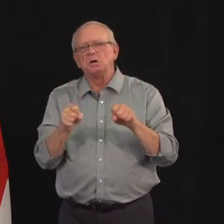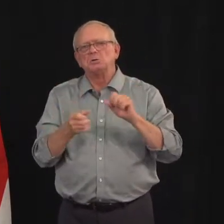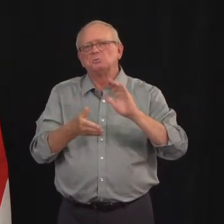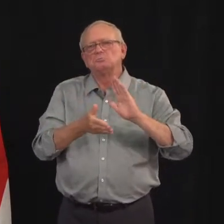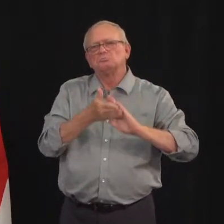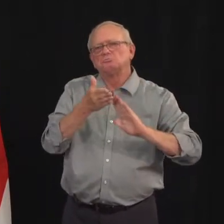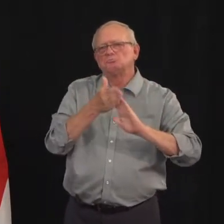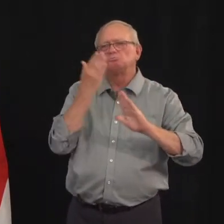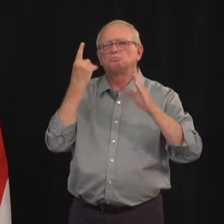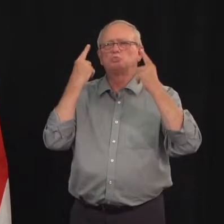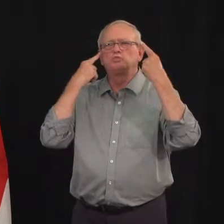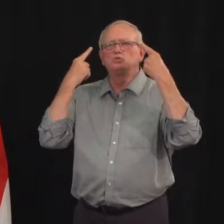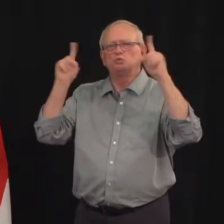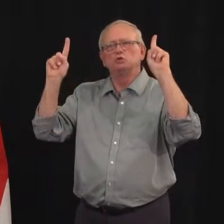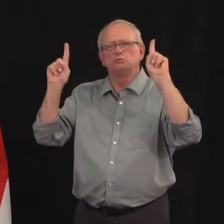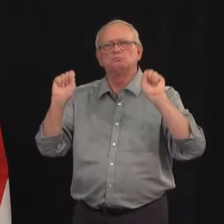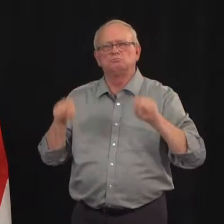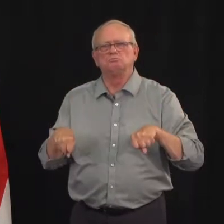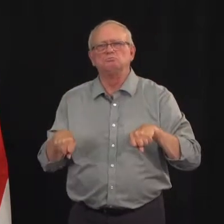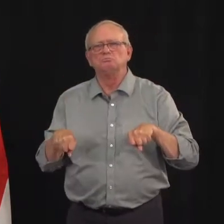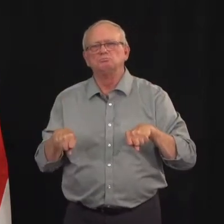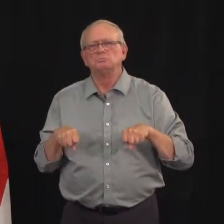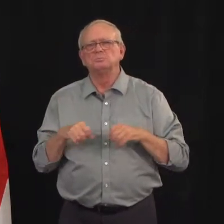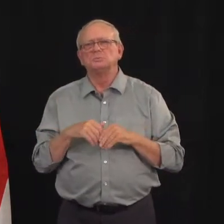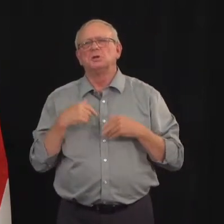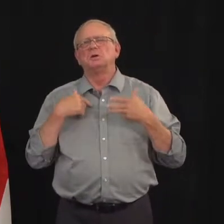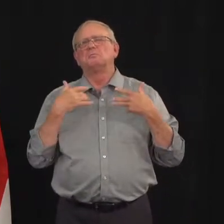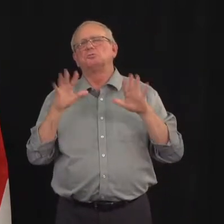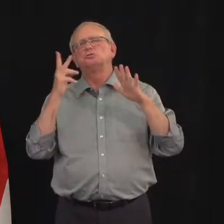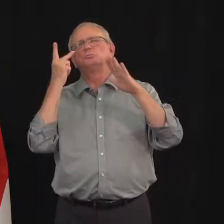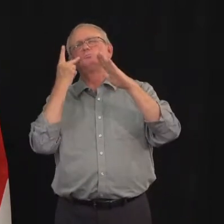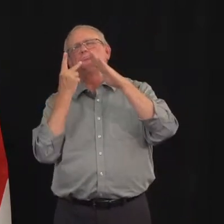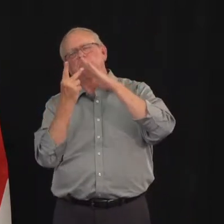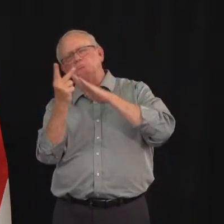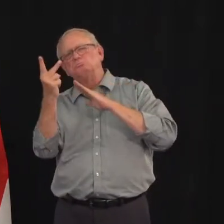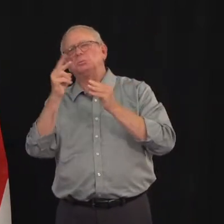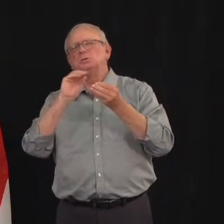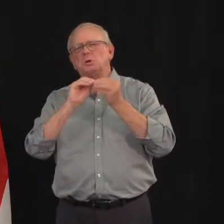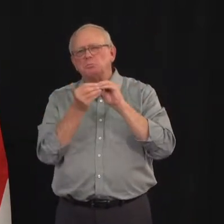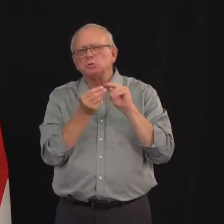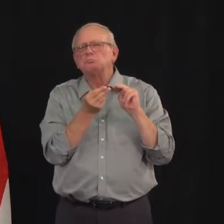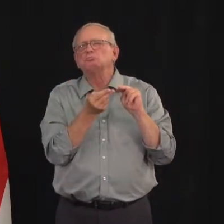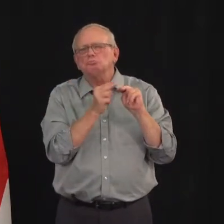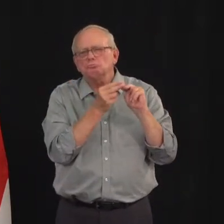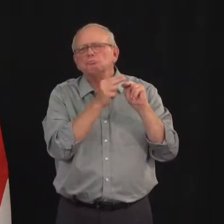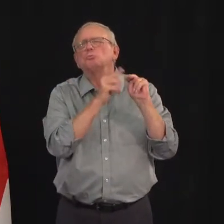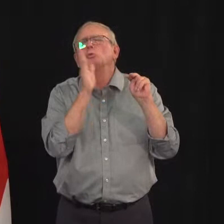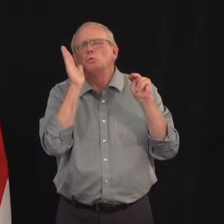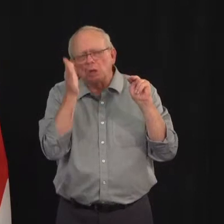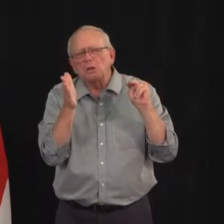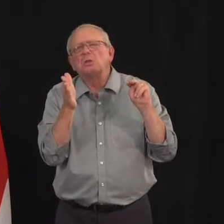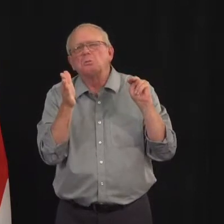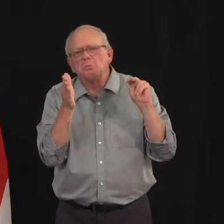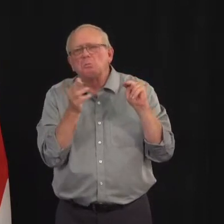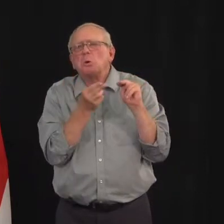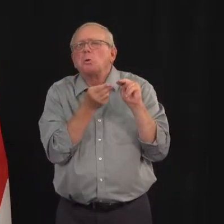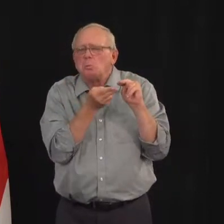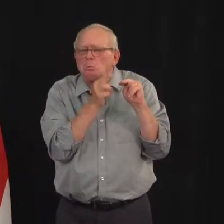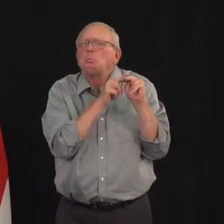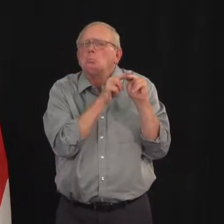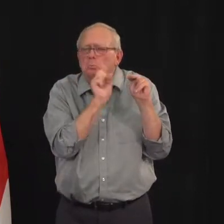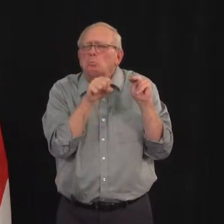cases with our reopening, which we are seeing. And I think at the moment, again, there are